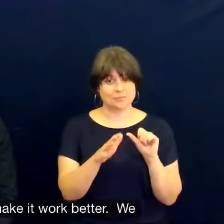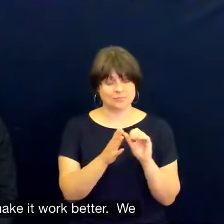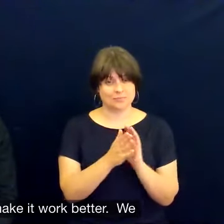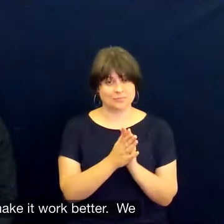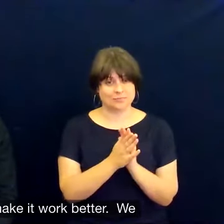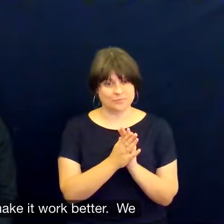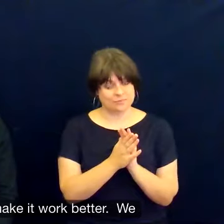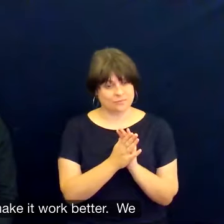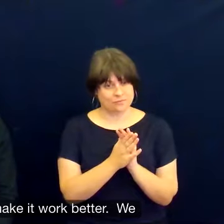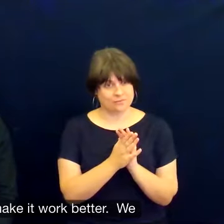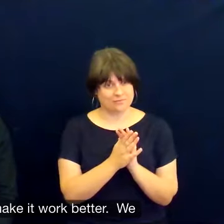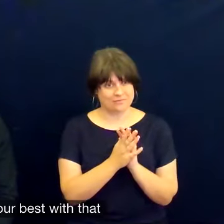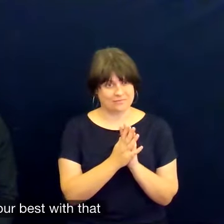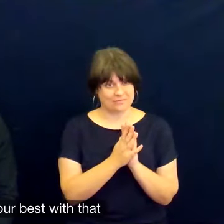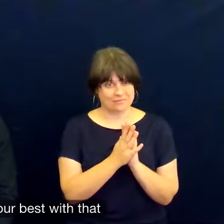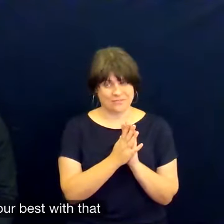Button.